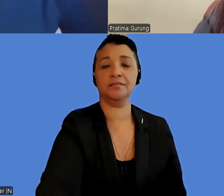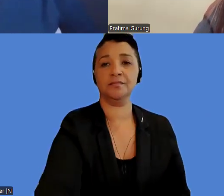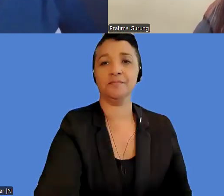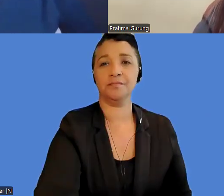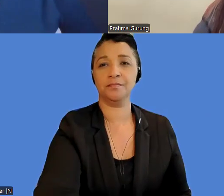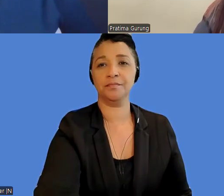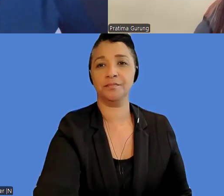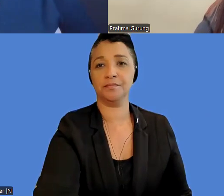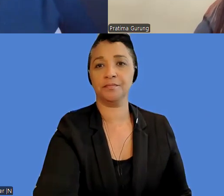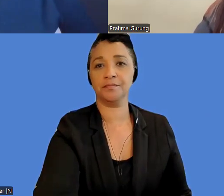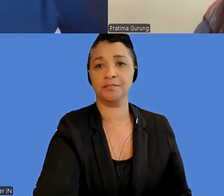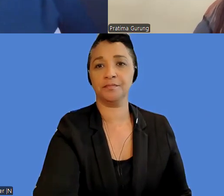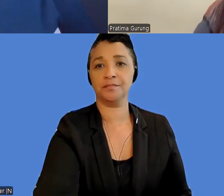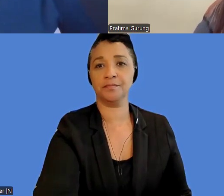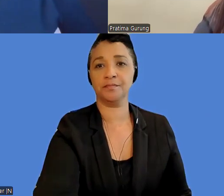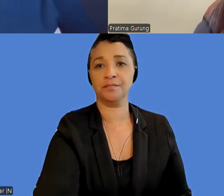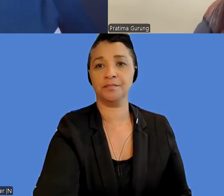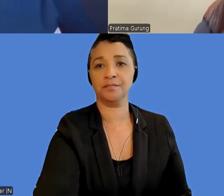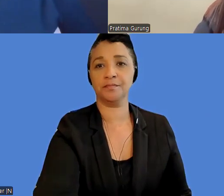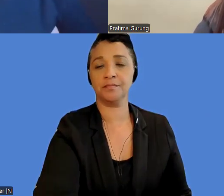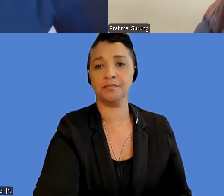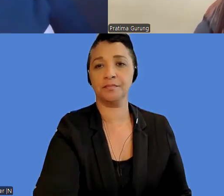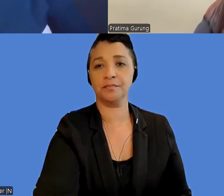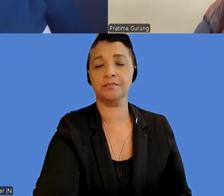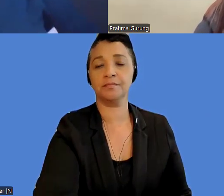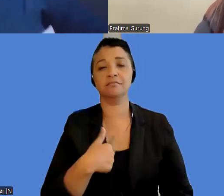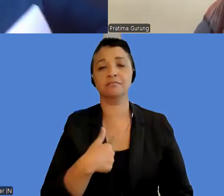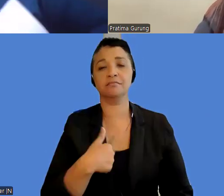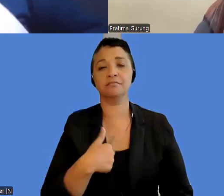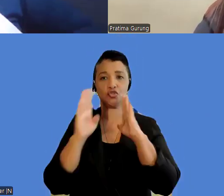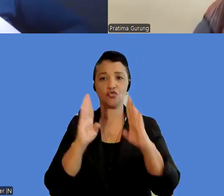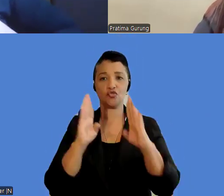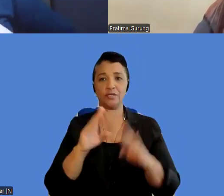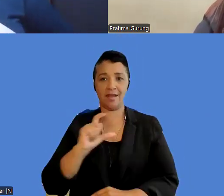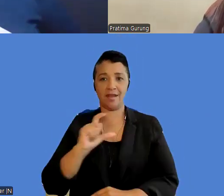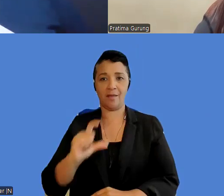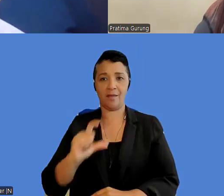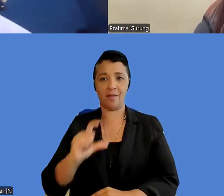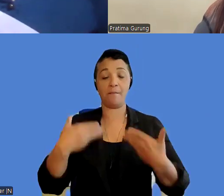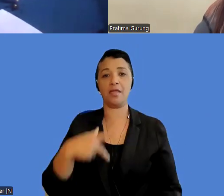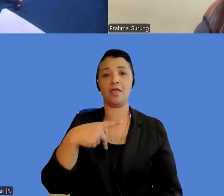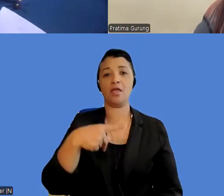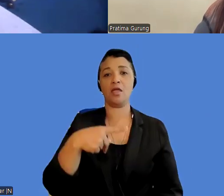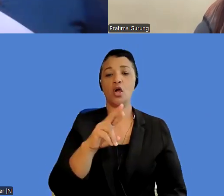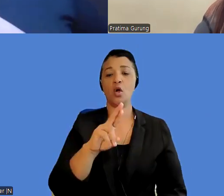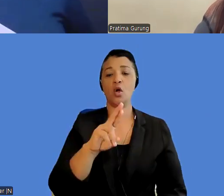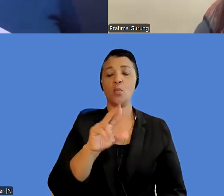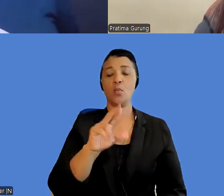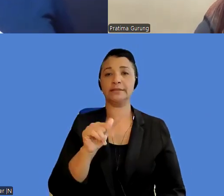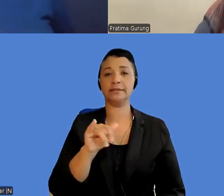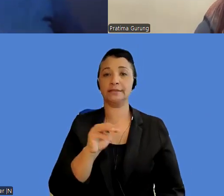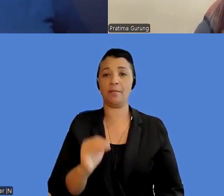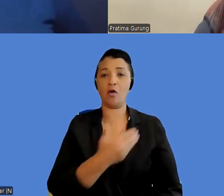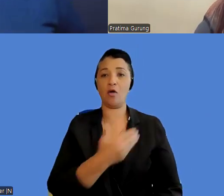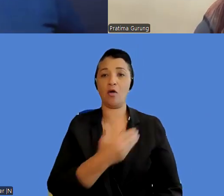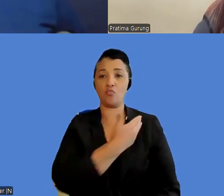you. Indigenous greetings from Nepal. I'm Pratima Gurung, representing National Indigenous Disabled Women Association